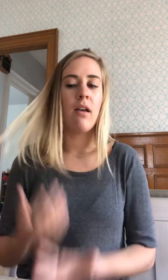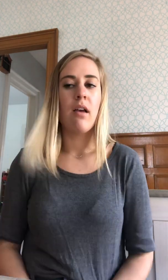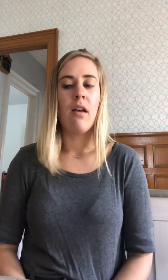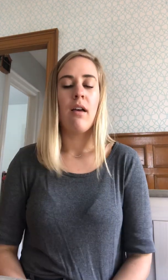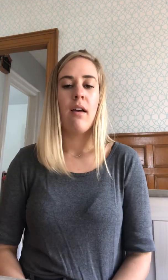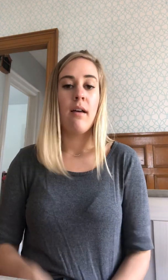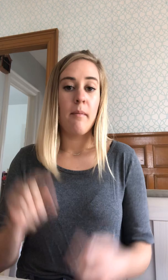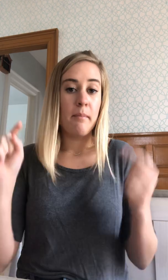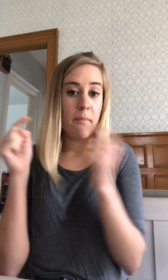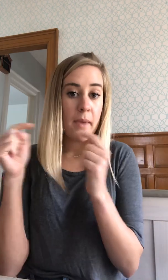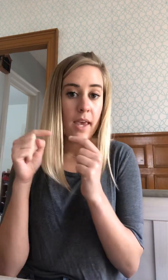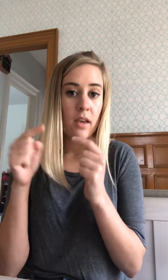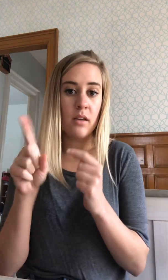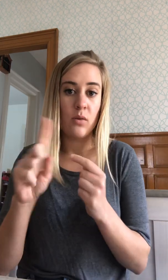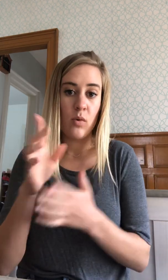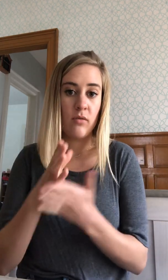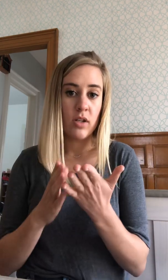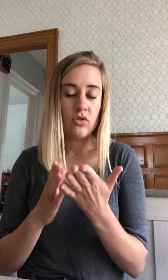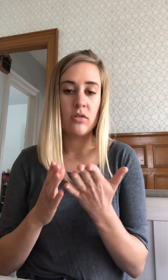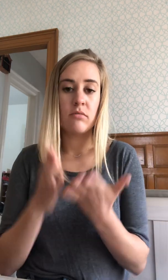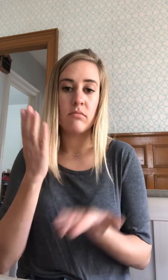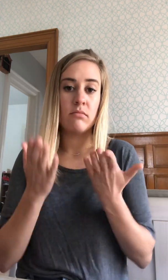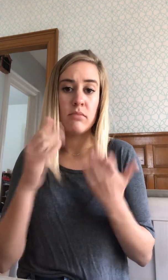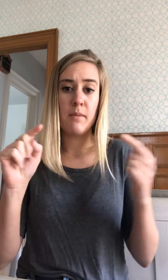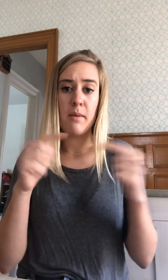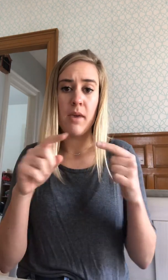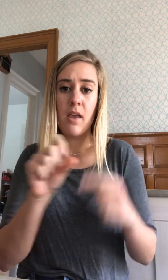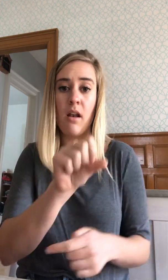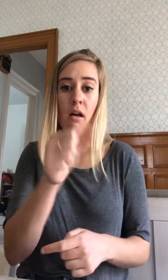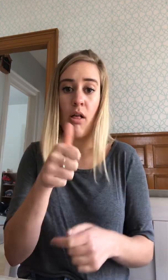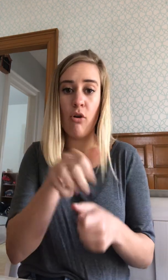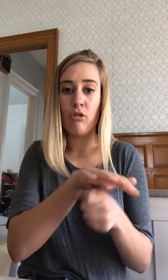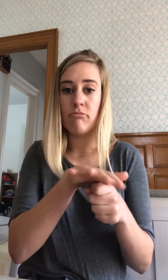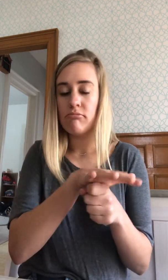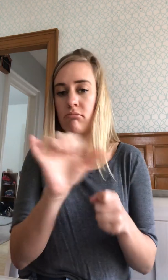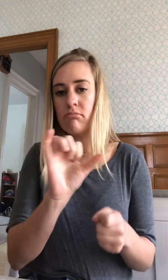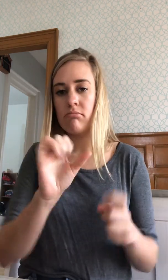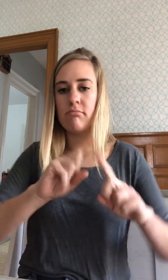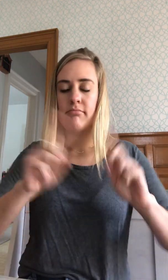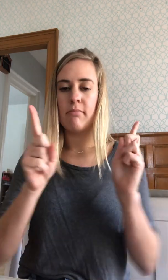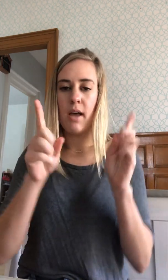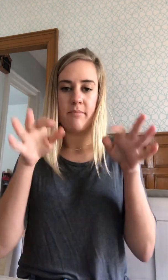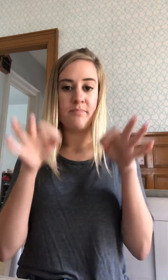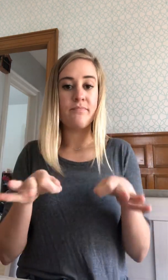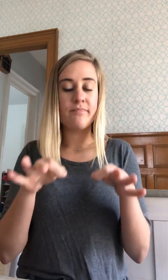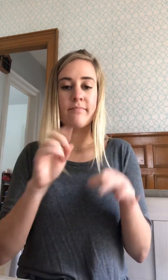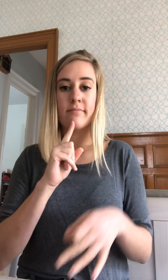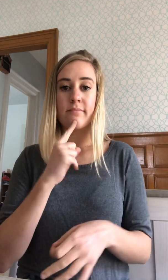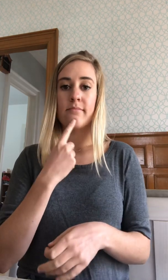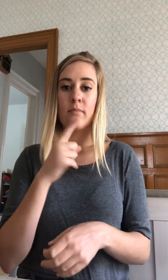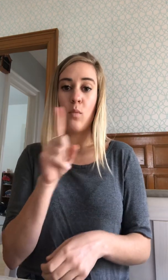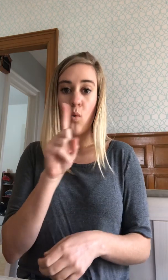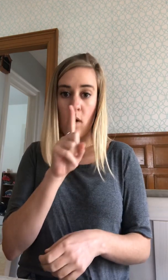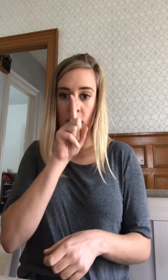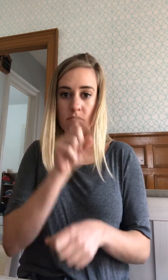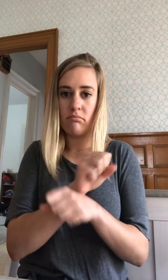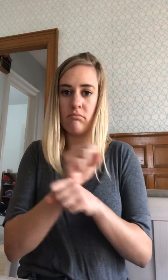is. They may have pain in other areas as well, but there will be significant pain right at the fracture site. It's called